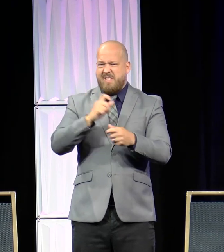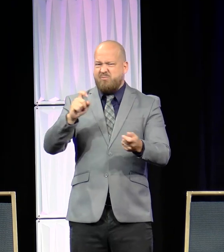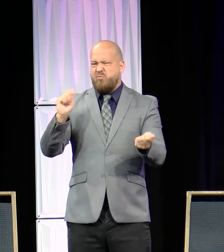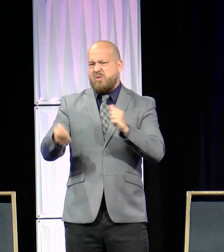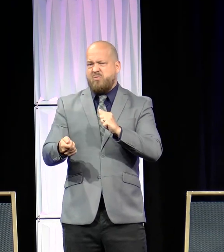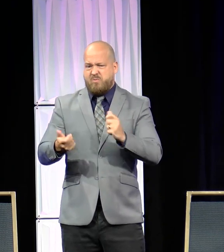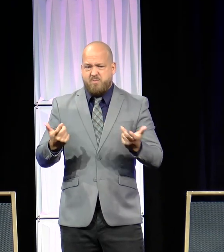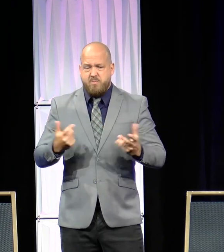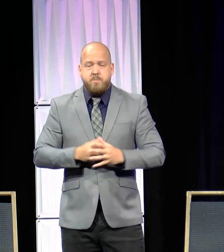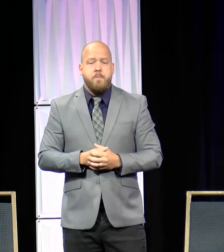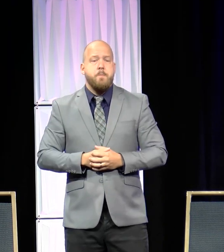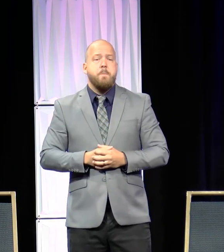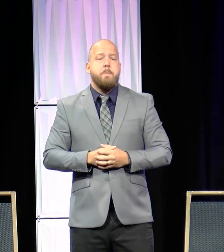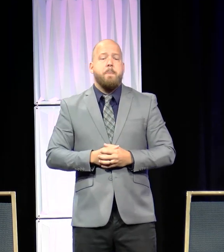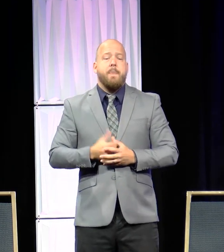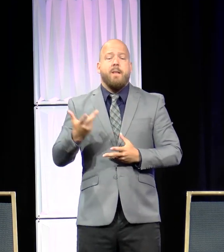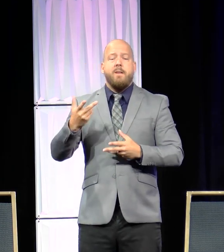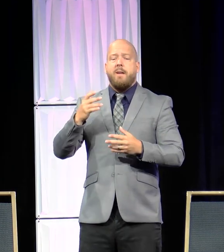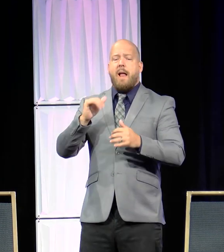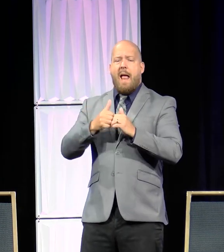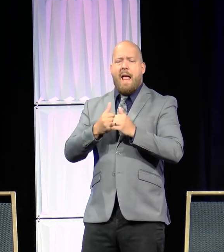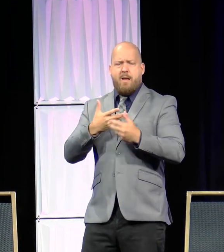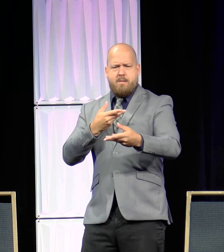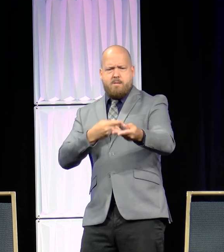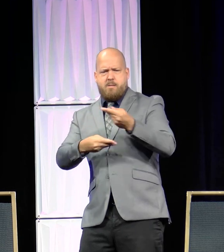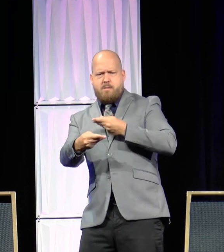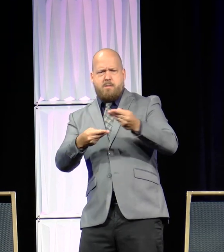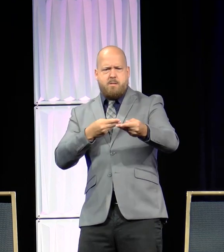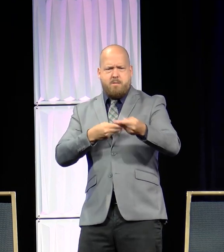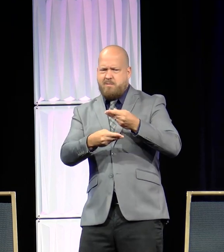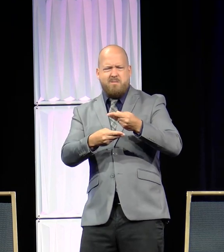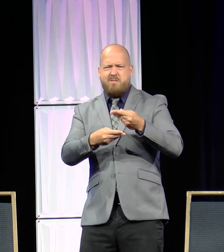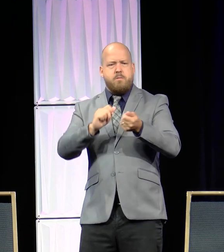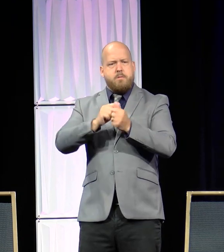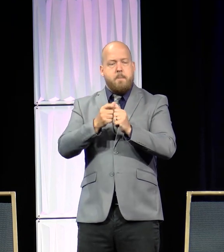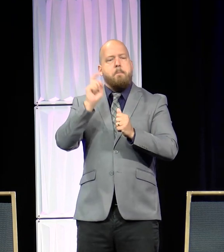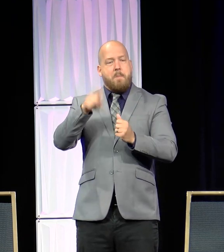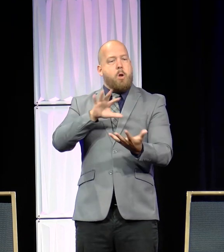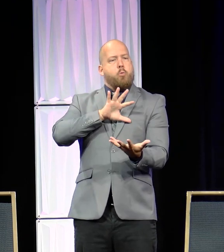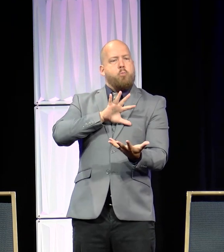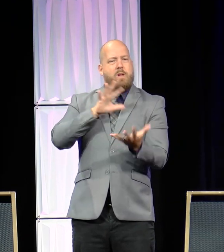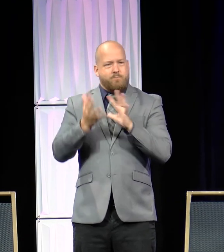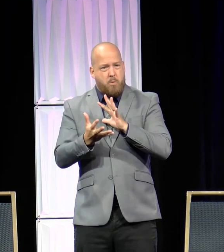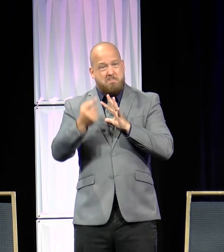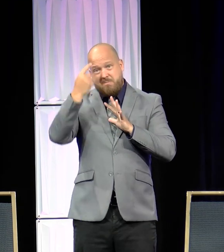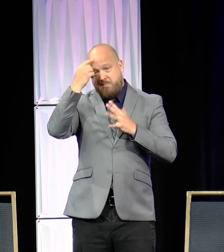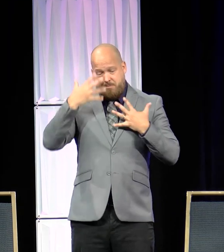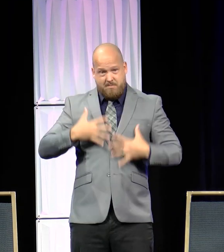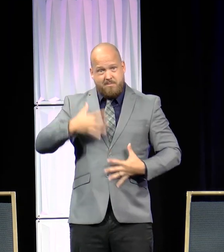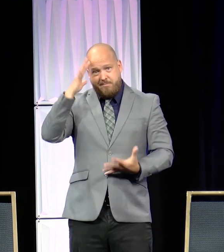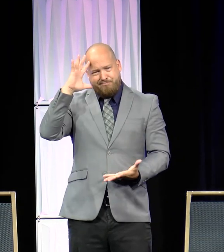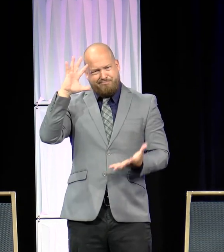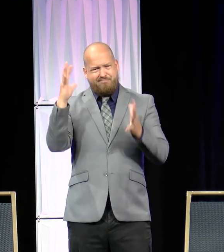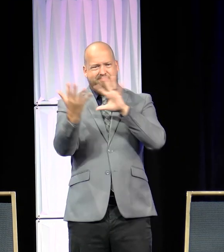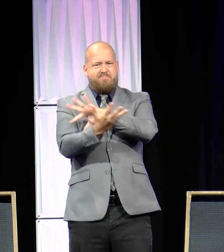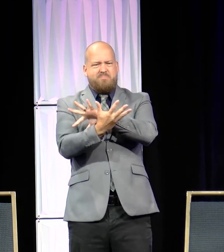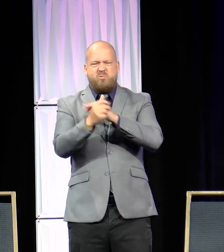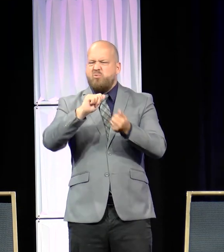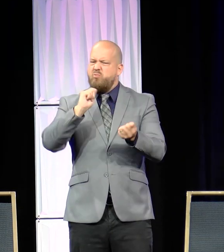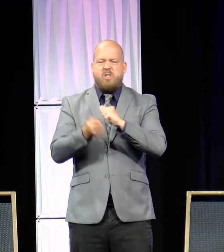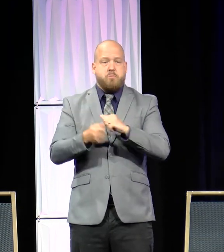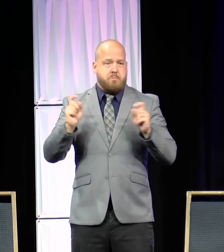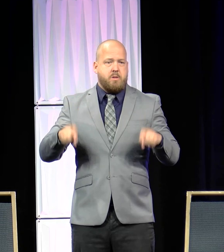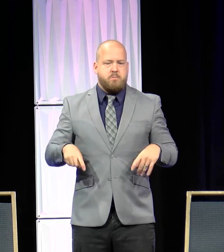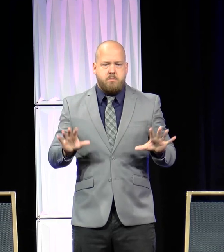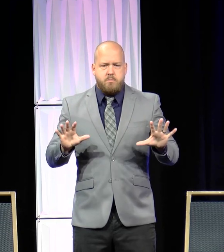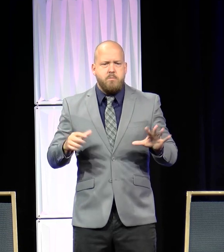of men, right? That's where the work is at. Right? We gotta understand this